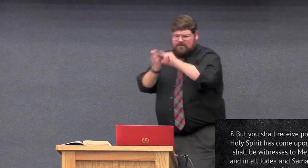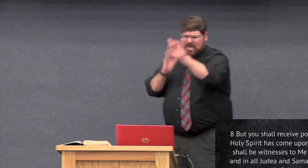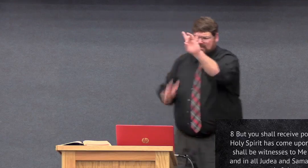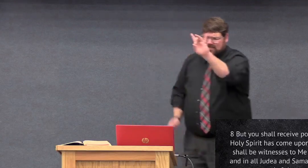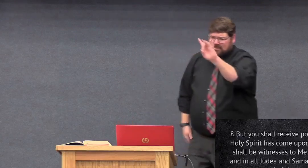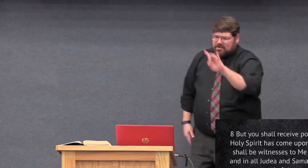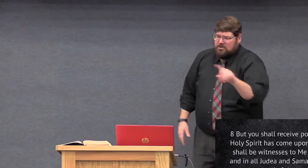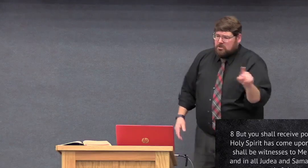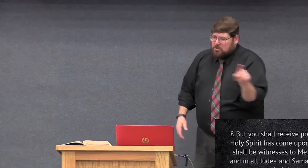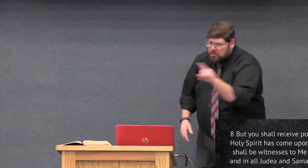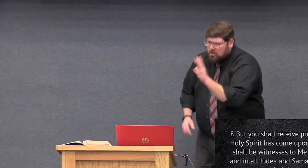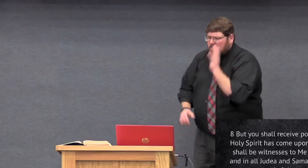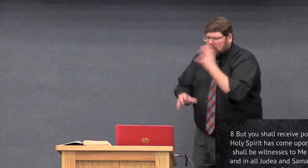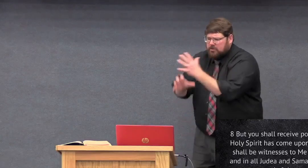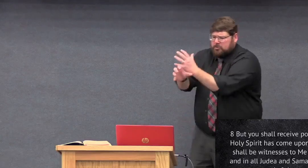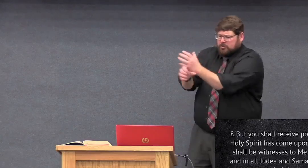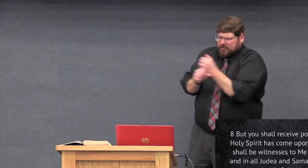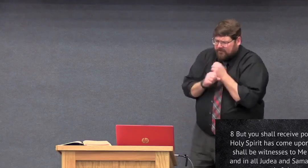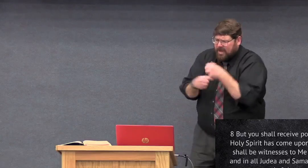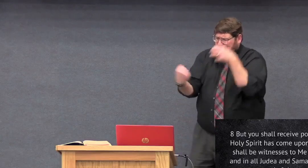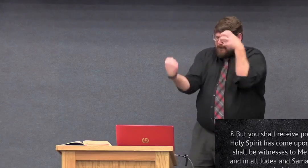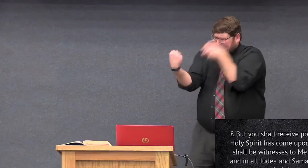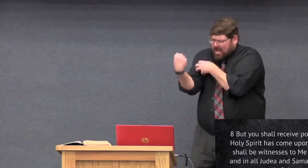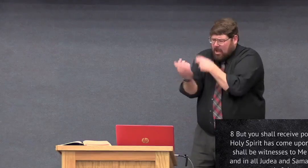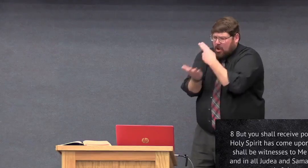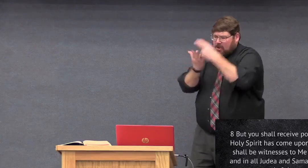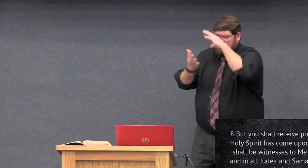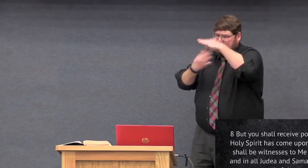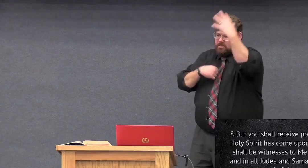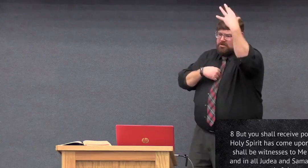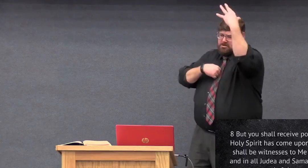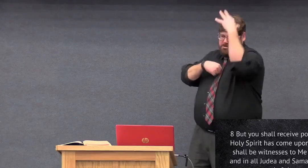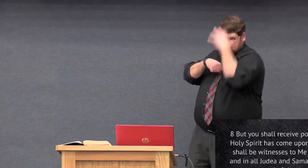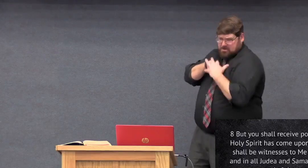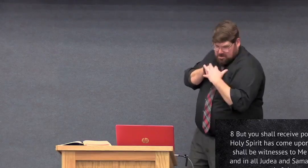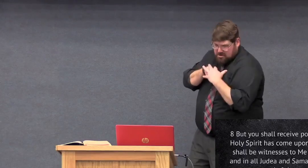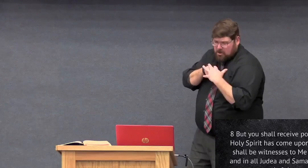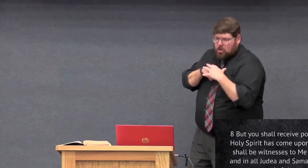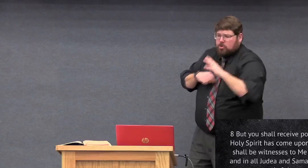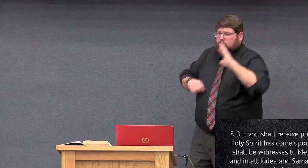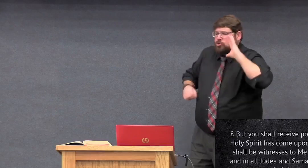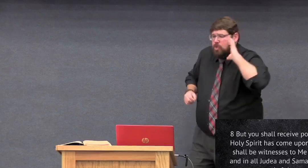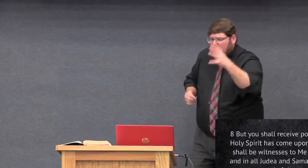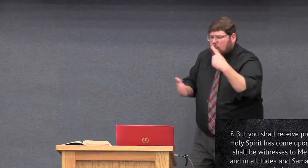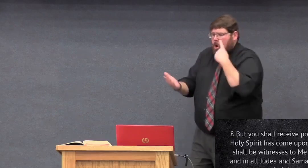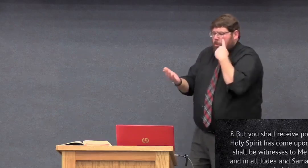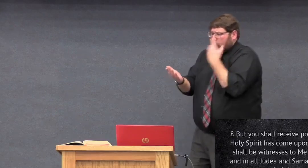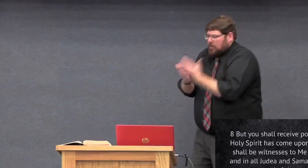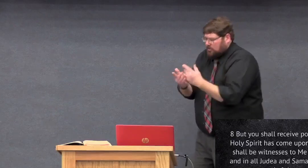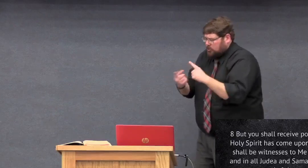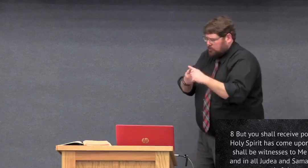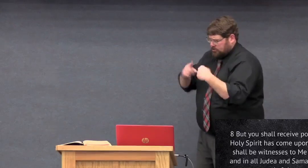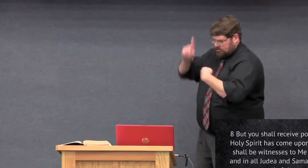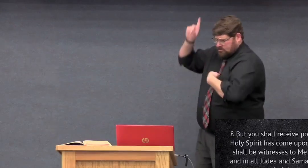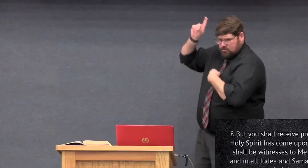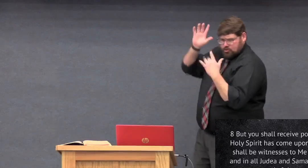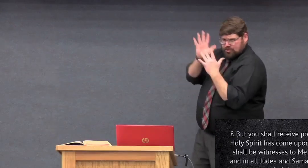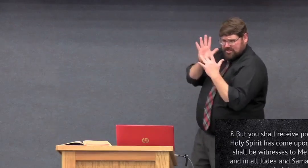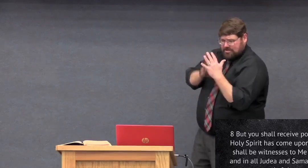And Acts chapter 1 verse 8, "But you shall receive power when the Holy Spirit has come upon you, and you